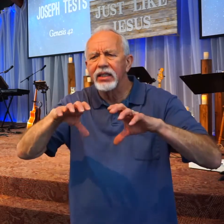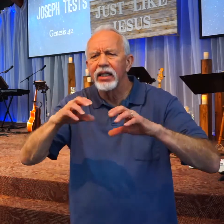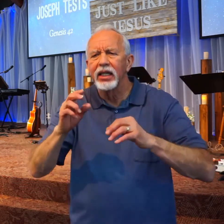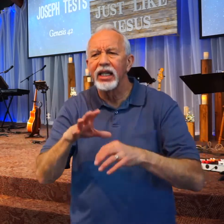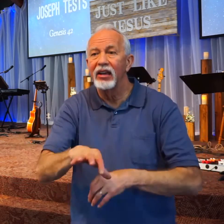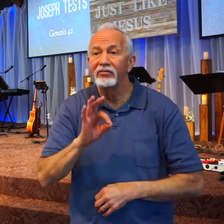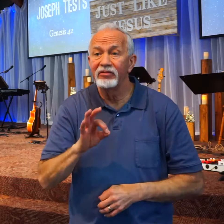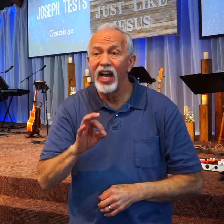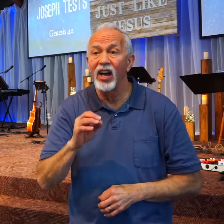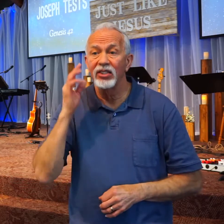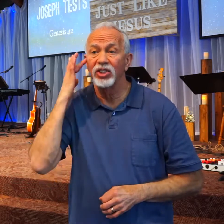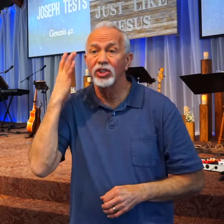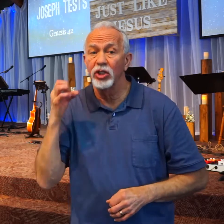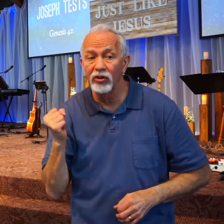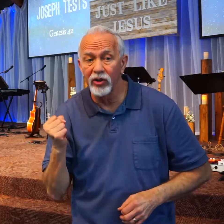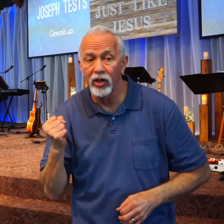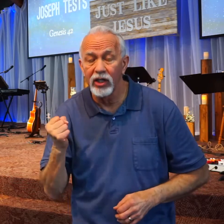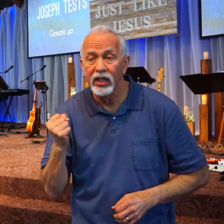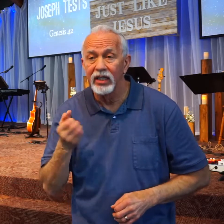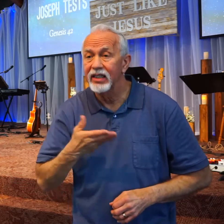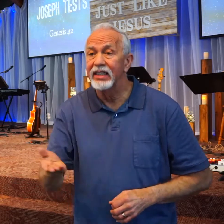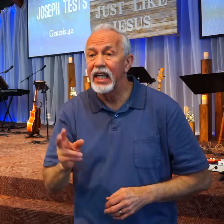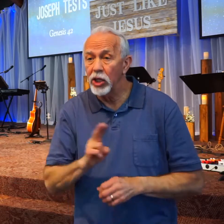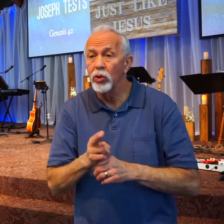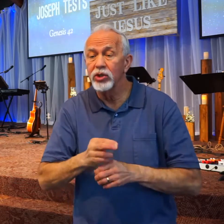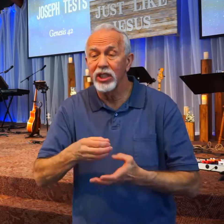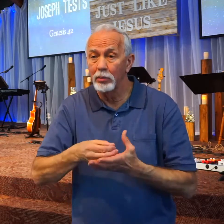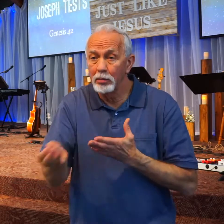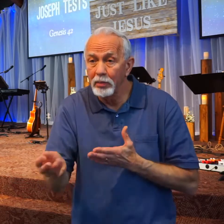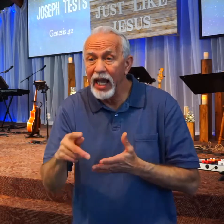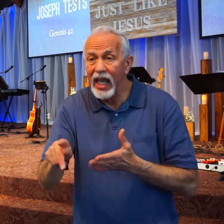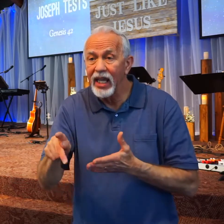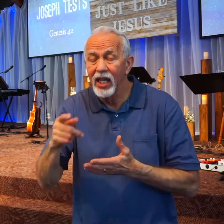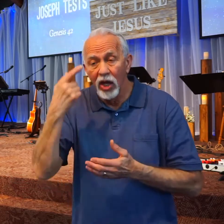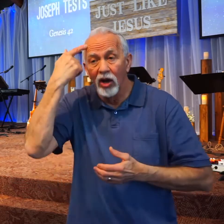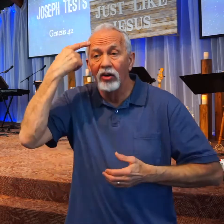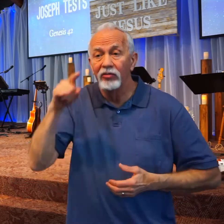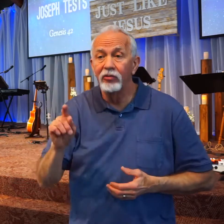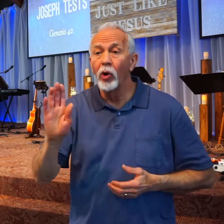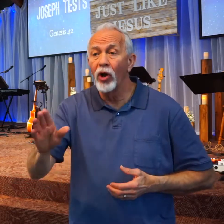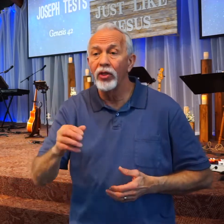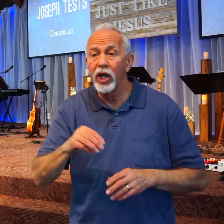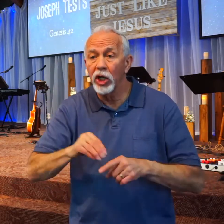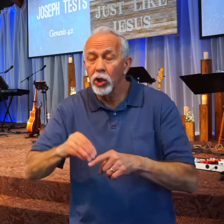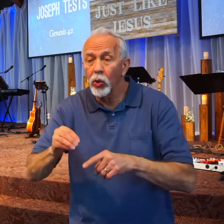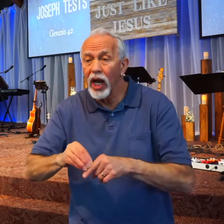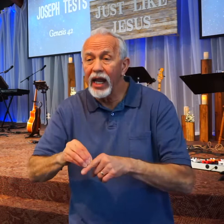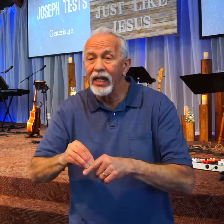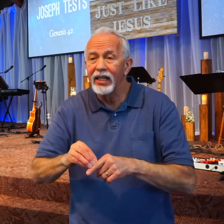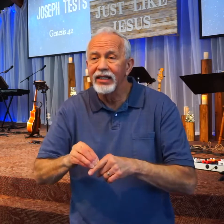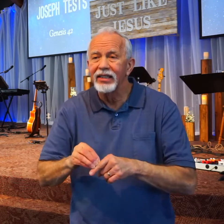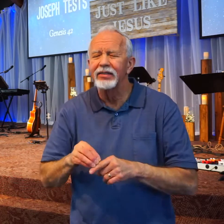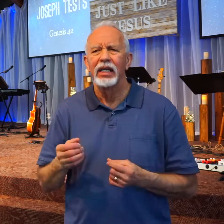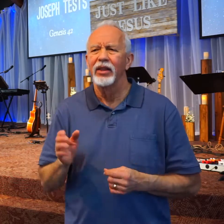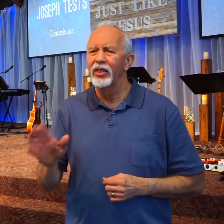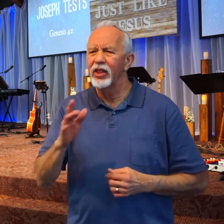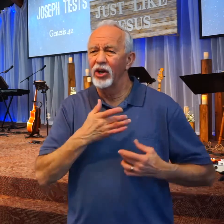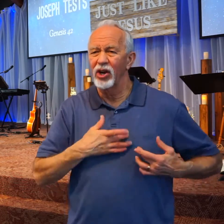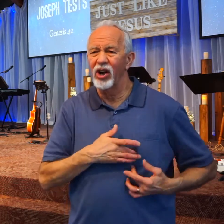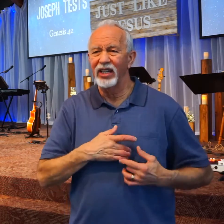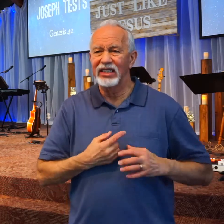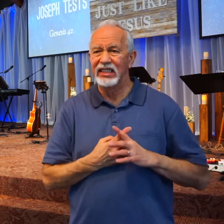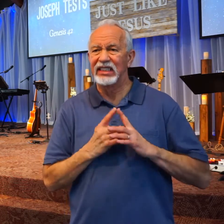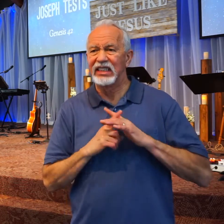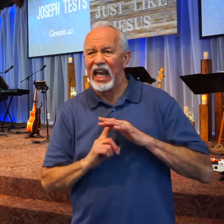the food. So when they saw the silver in their bags, this was not good. And so there is a theme that emerges, 42:28, and